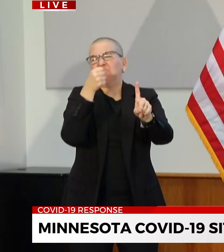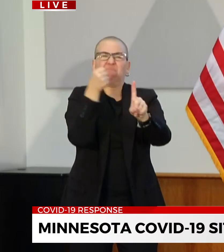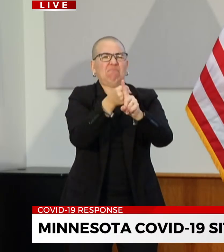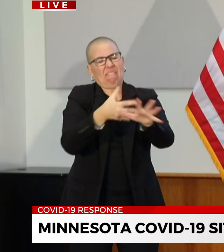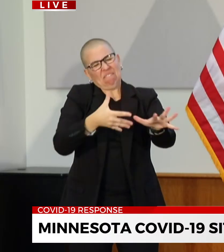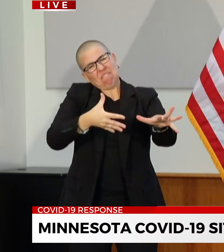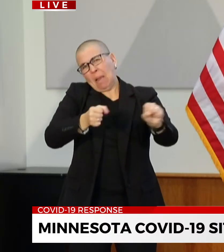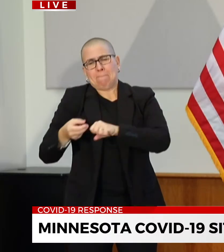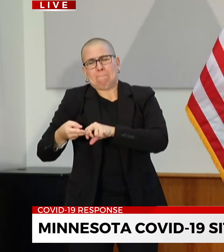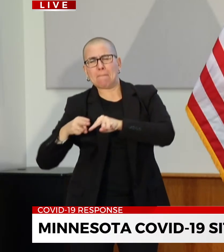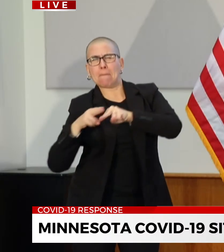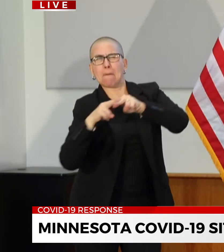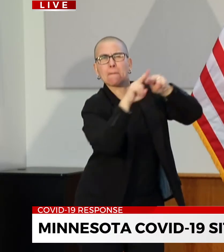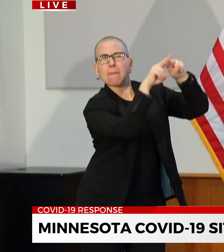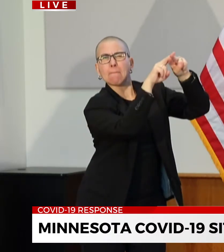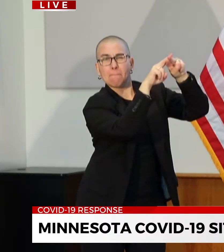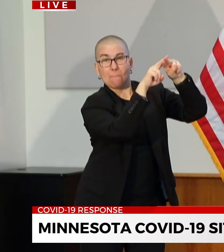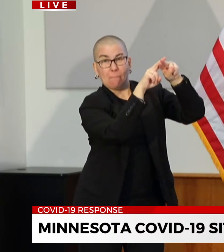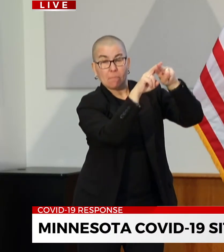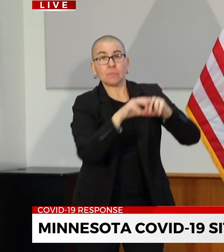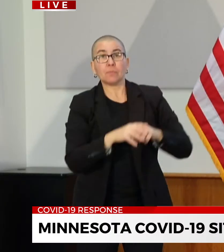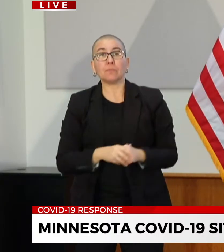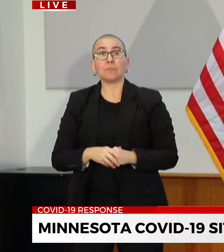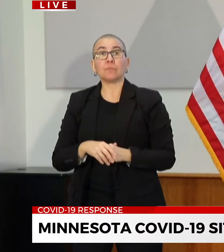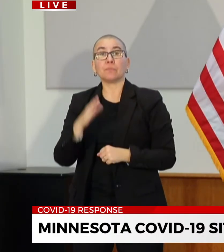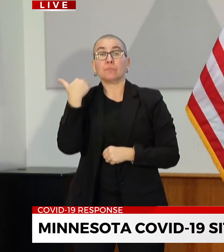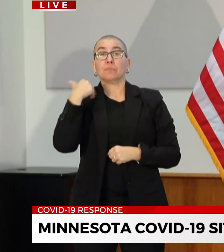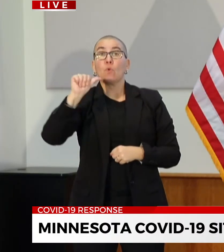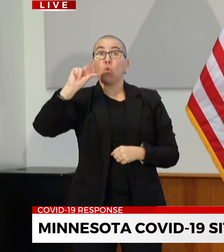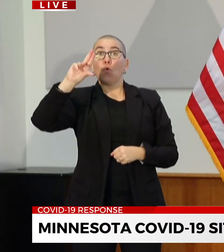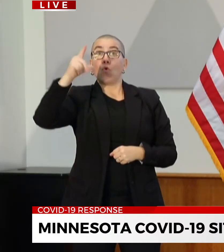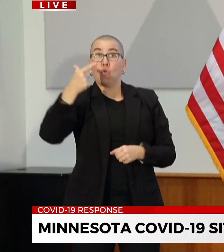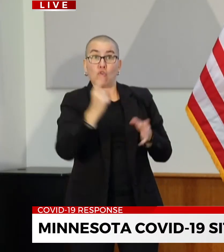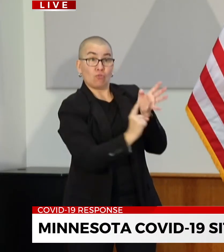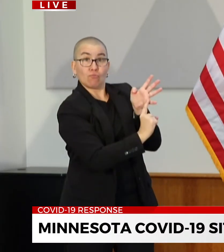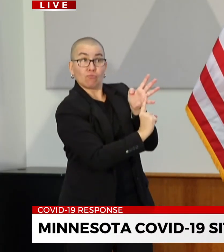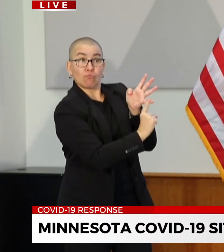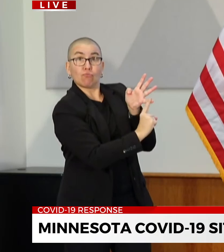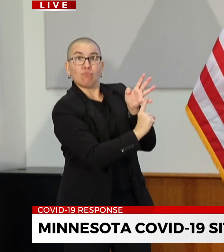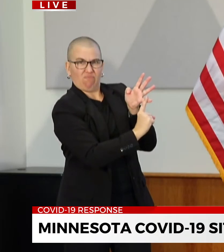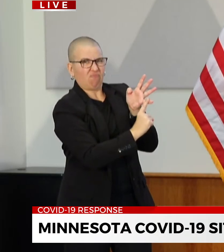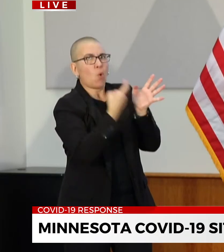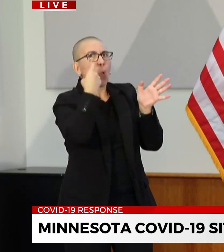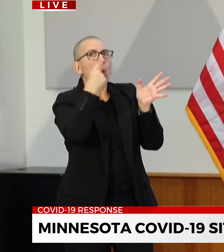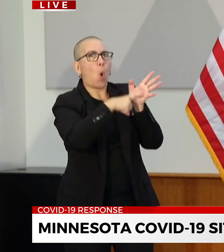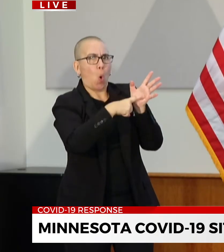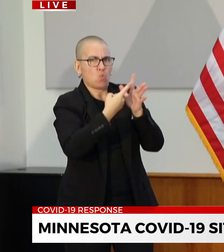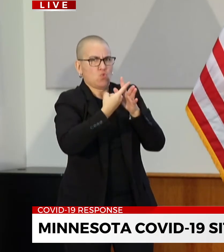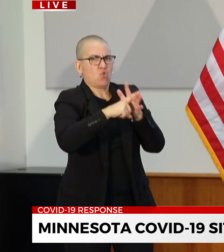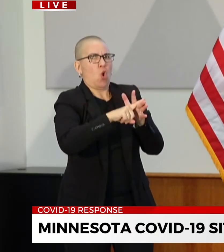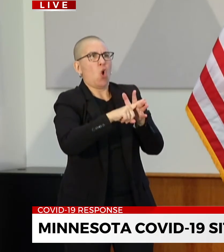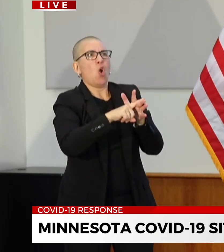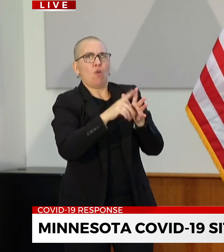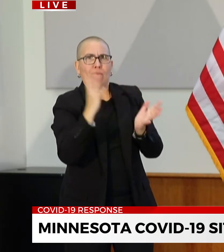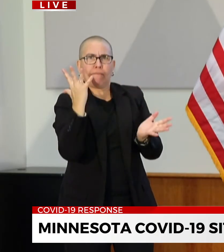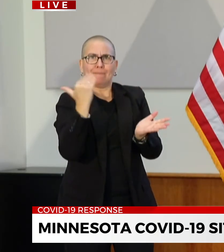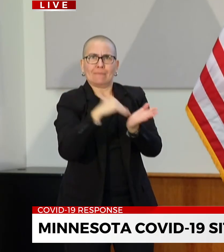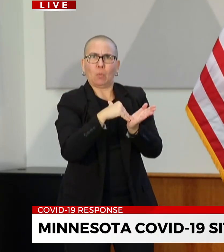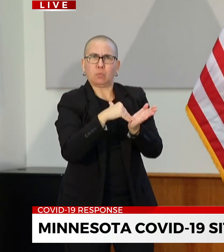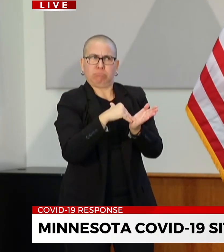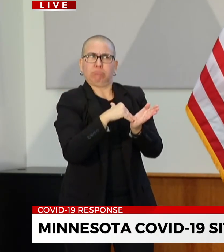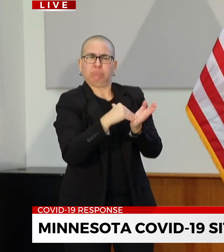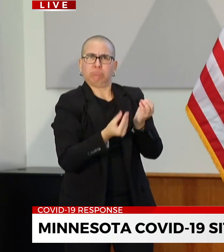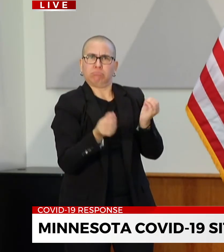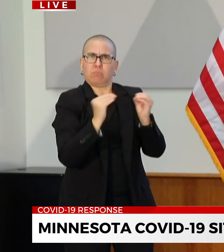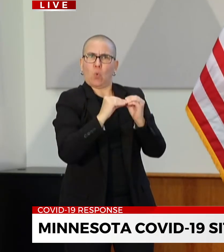of August when we first exceeded the previous peak that we saw in late May of over 5,000 cases in 1 week.